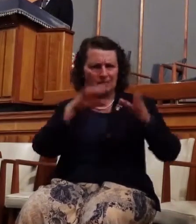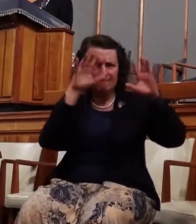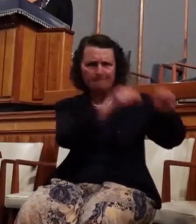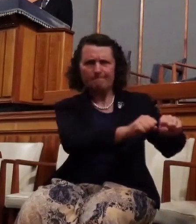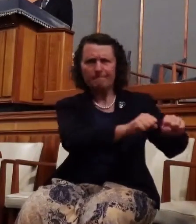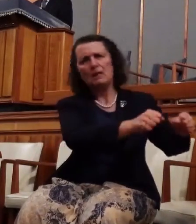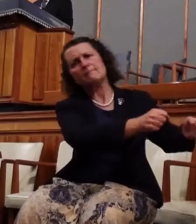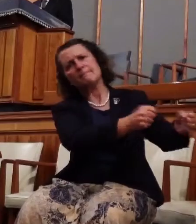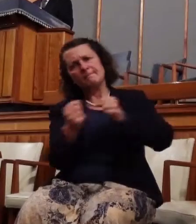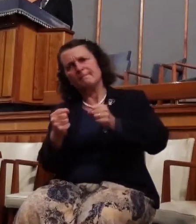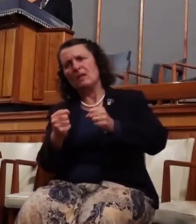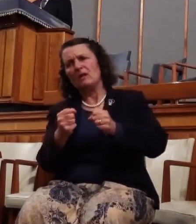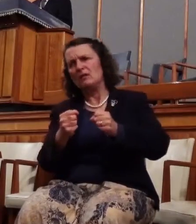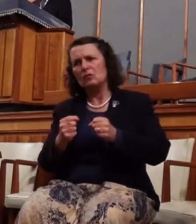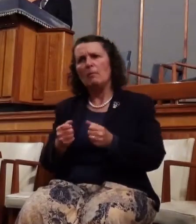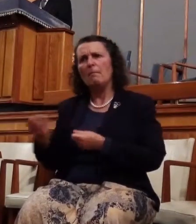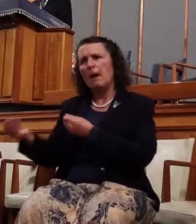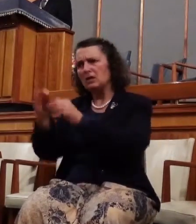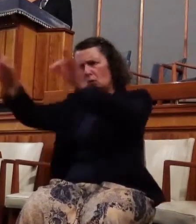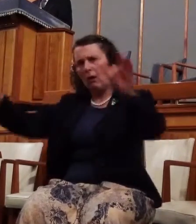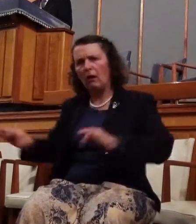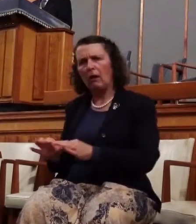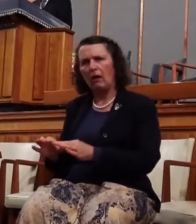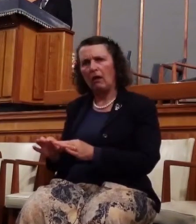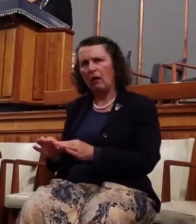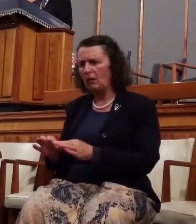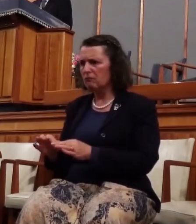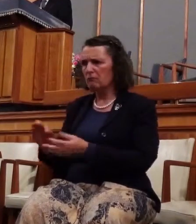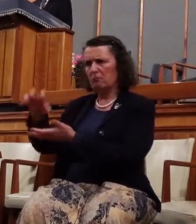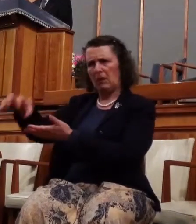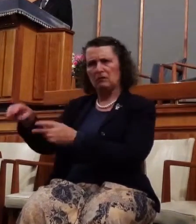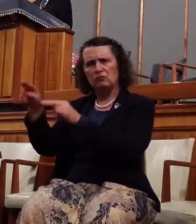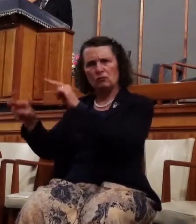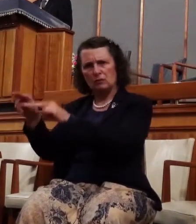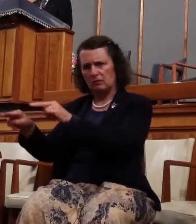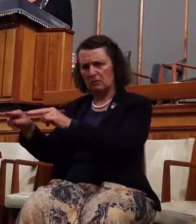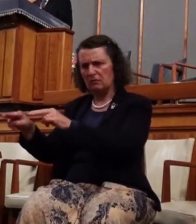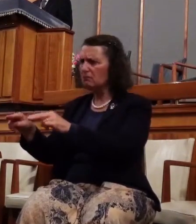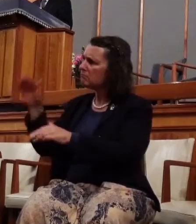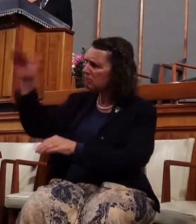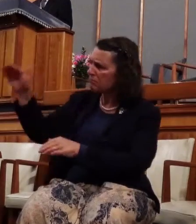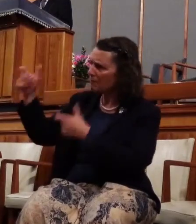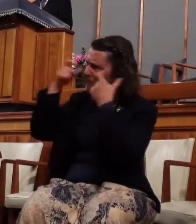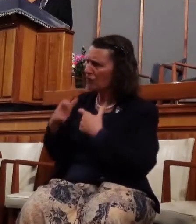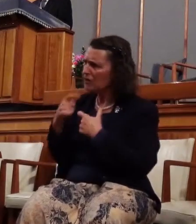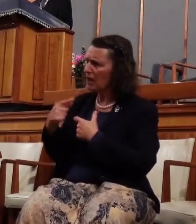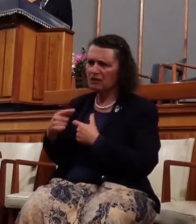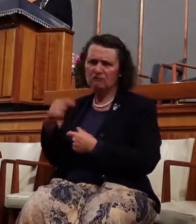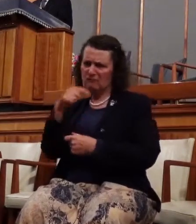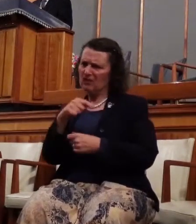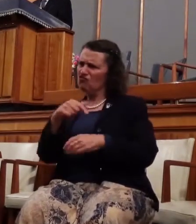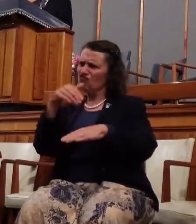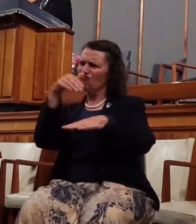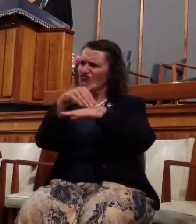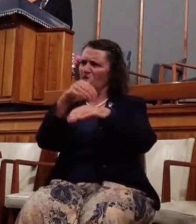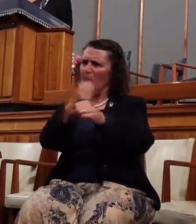the magistrate, saying, These men being Jews do exceedingly trouble our city, and teach